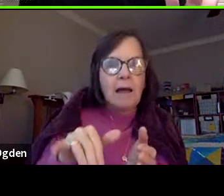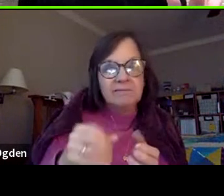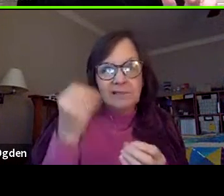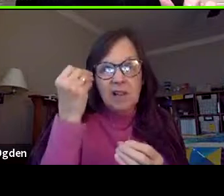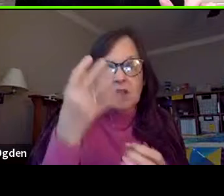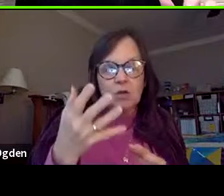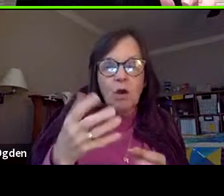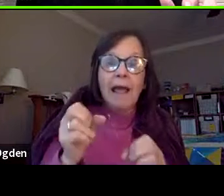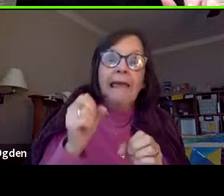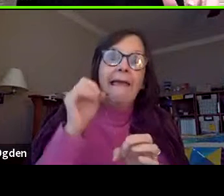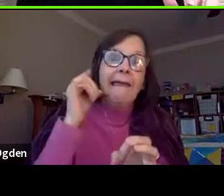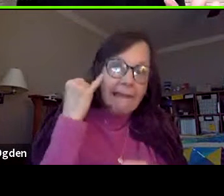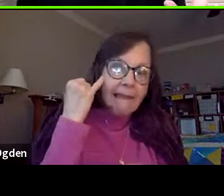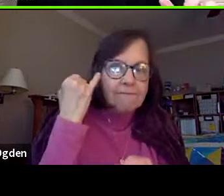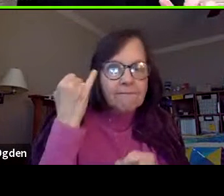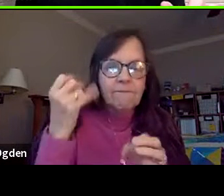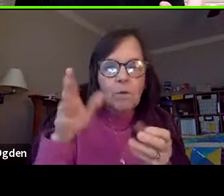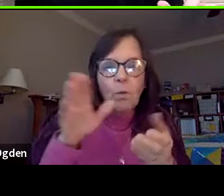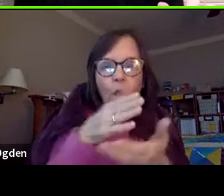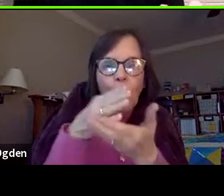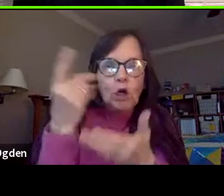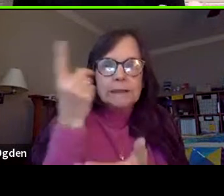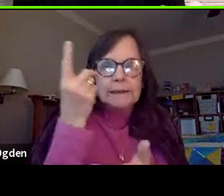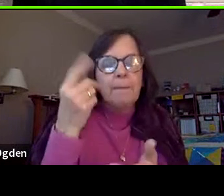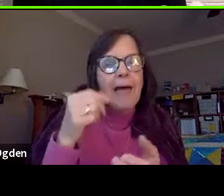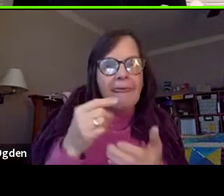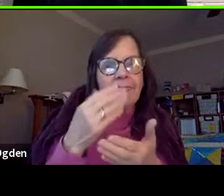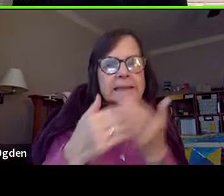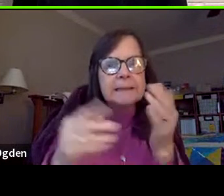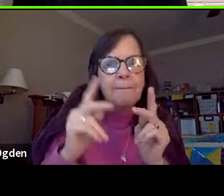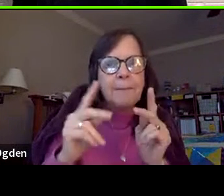okay, okay.